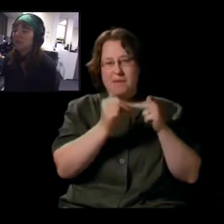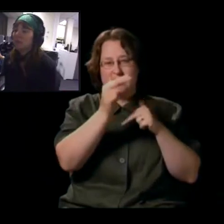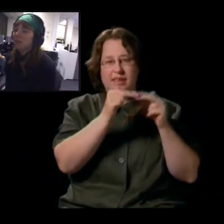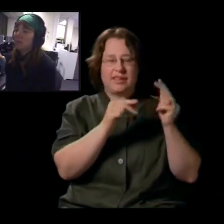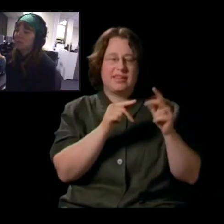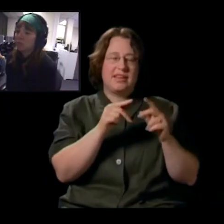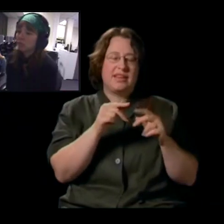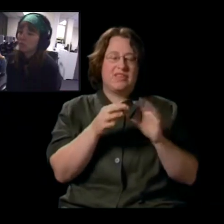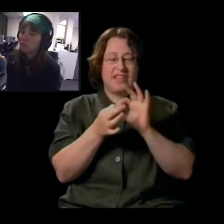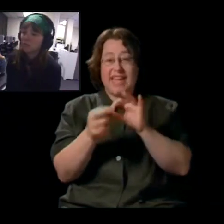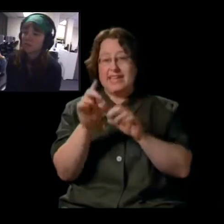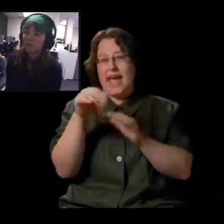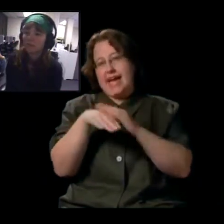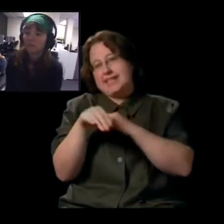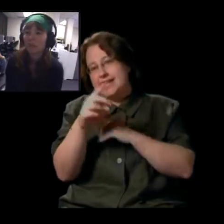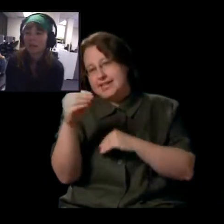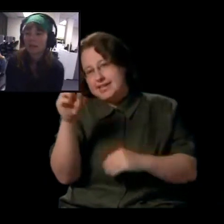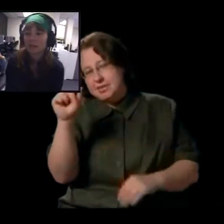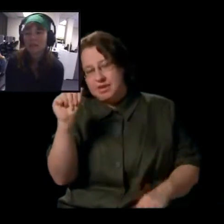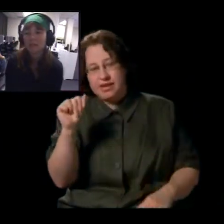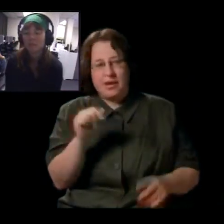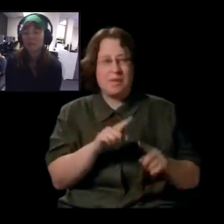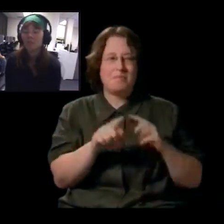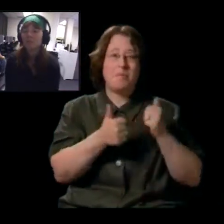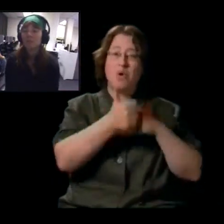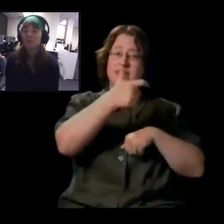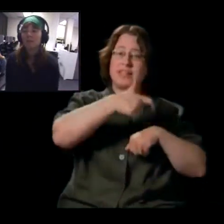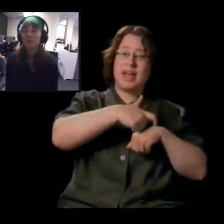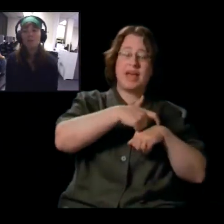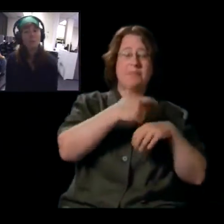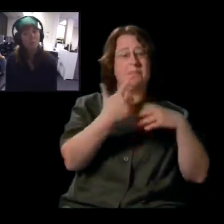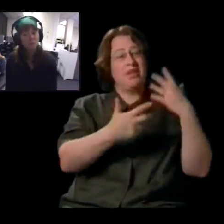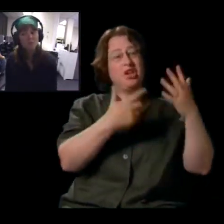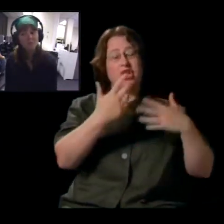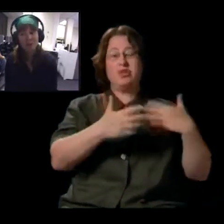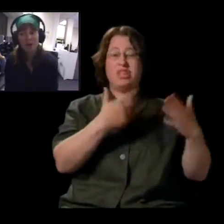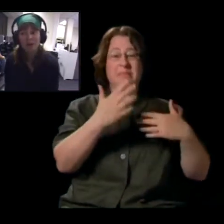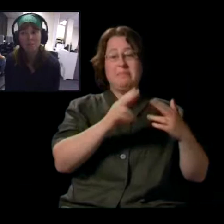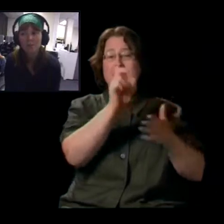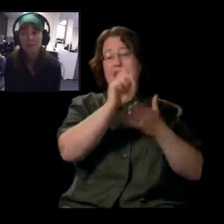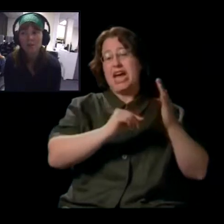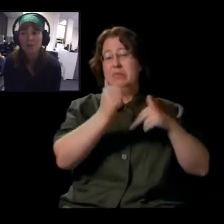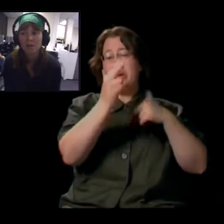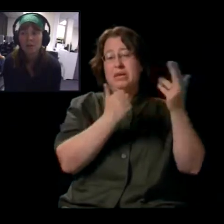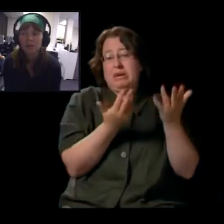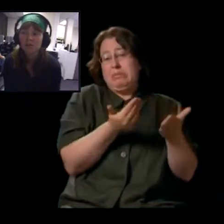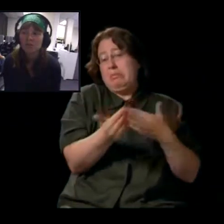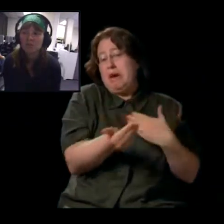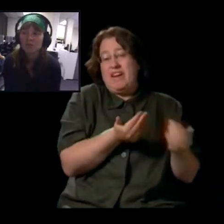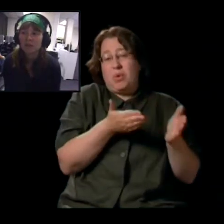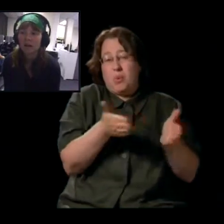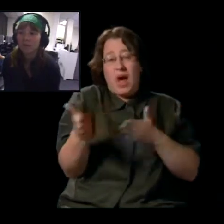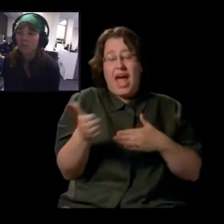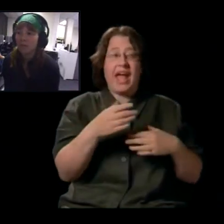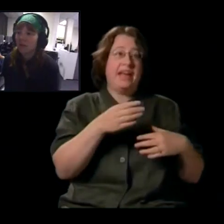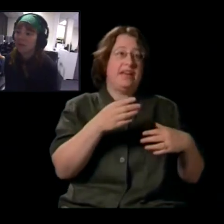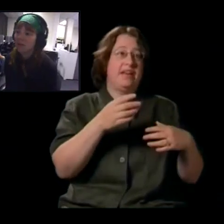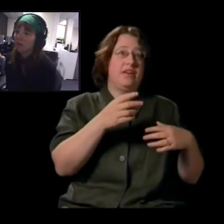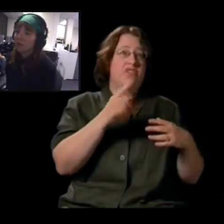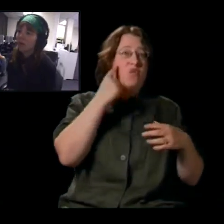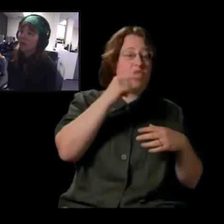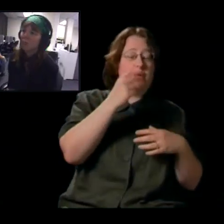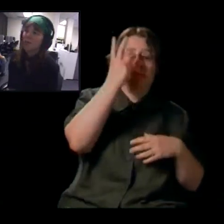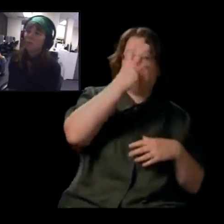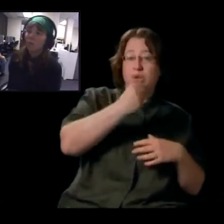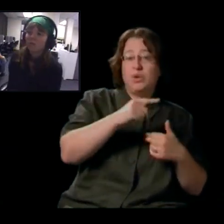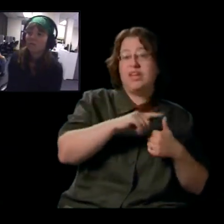and I mean, they think about some of the rules and stuff related to people with disabilities, but most of the time they just design the building